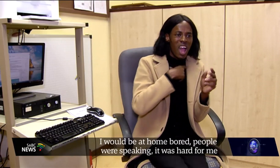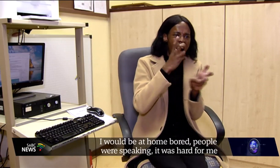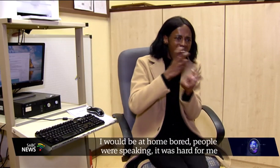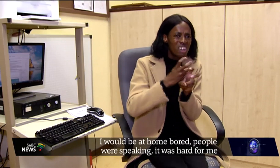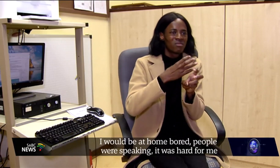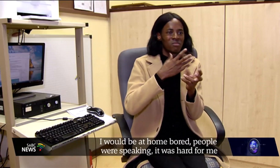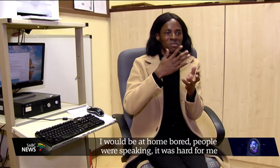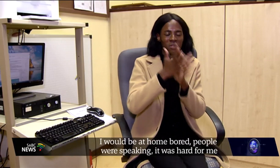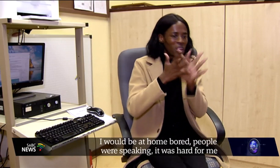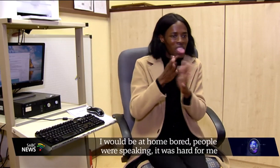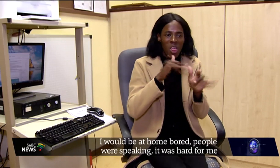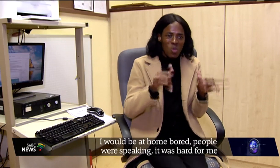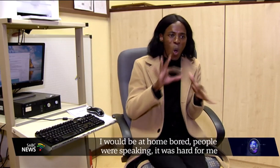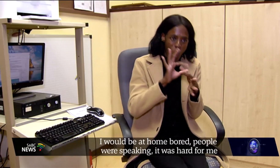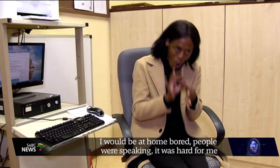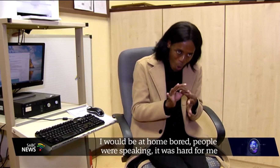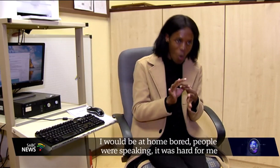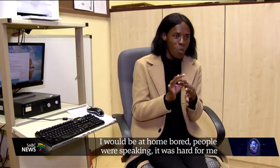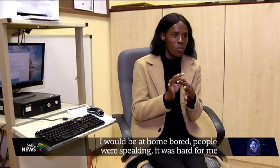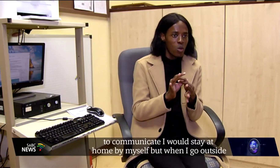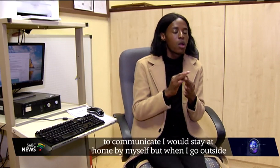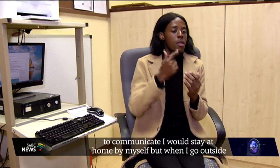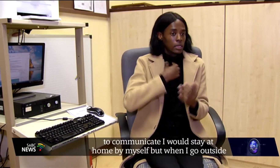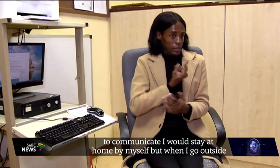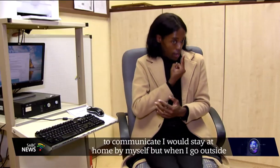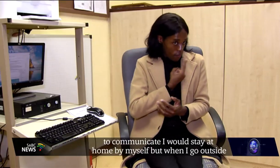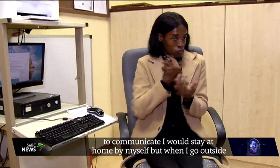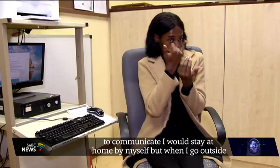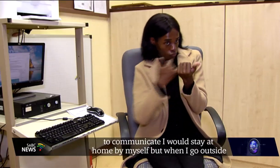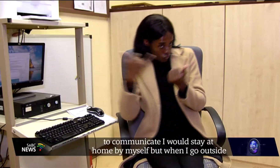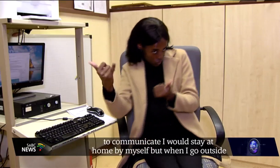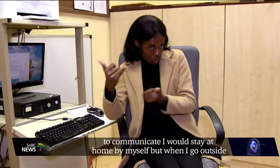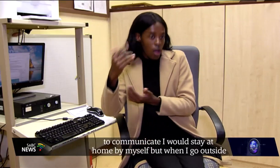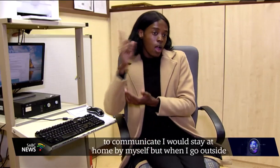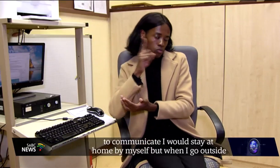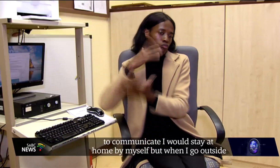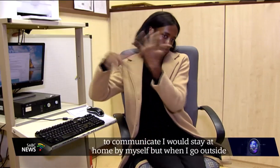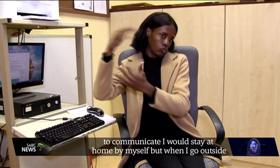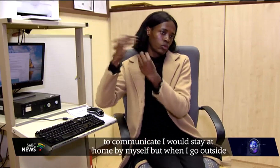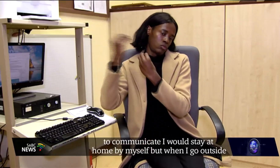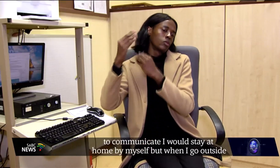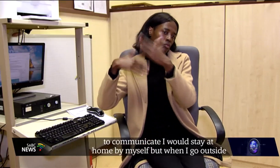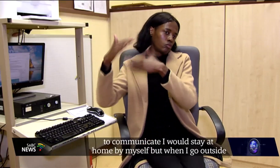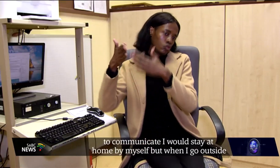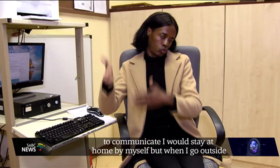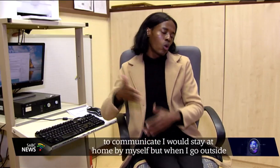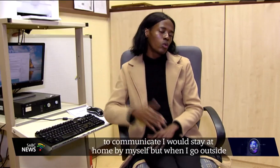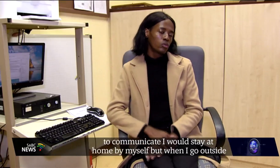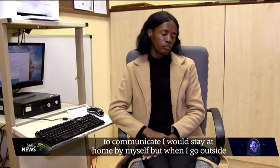were speaking, it was hard for me to communicate. I was staying at home and be myself as an individual, but when I